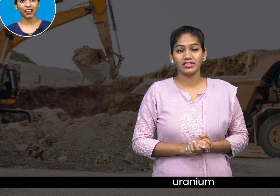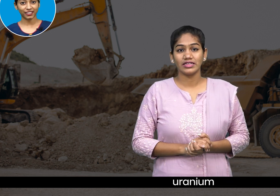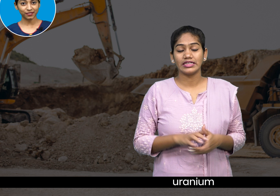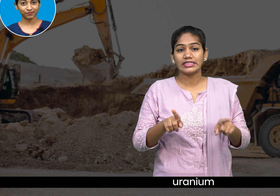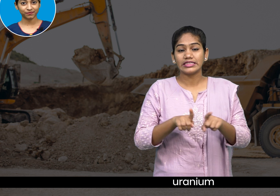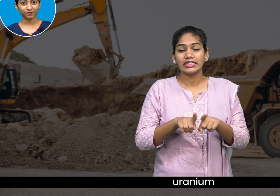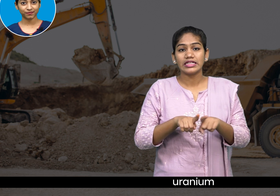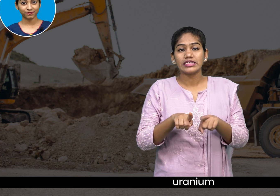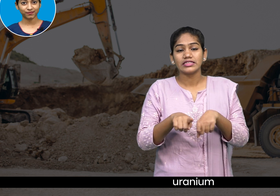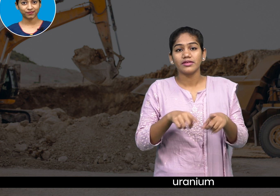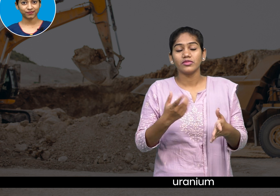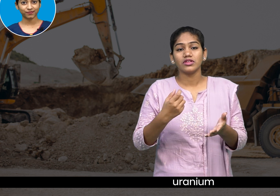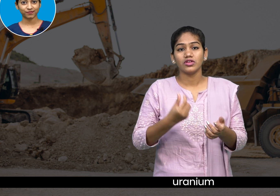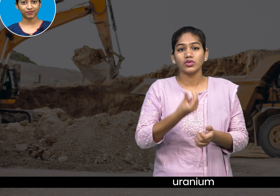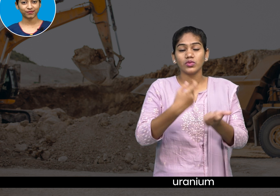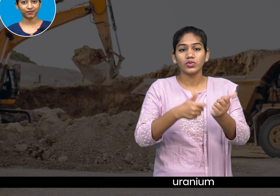uranium,